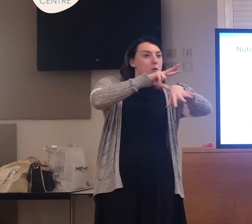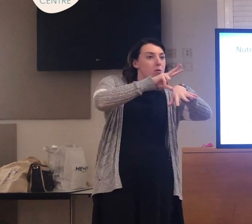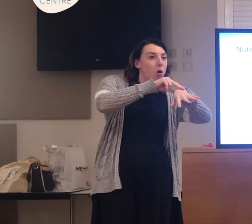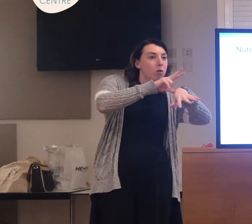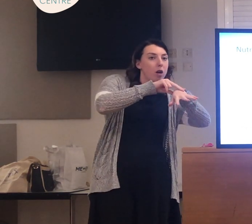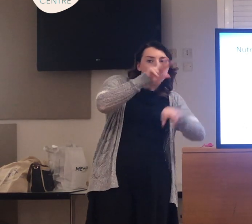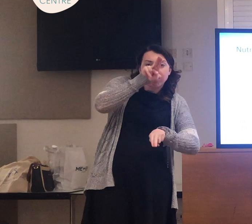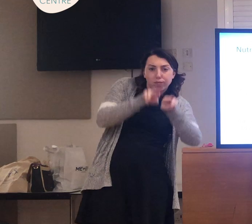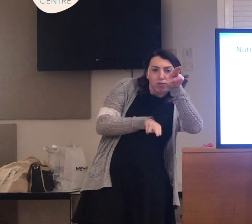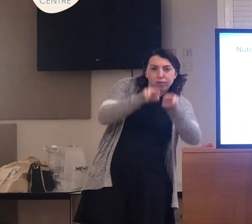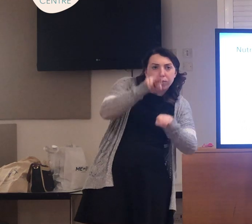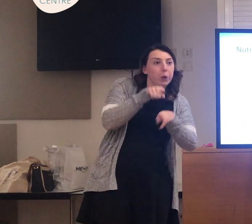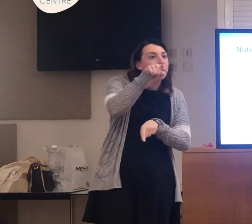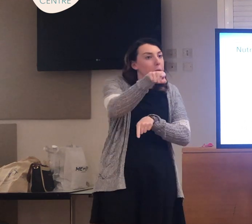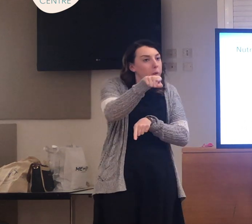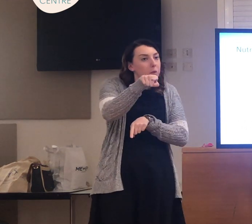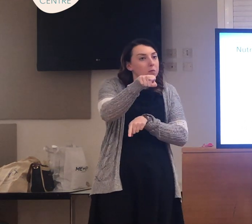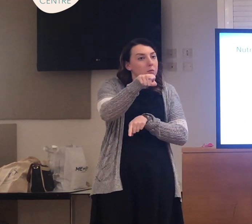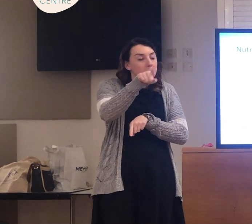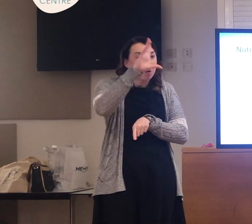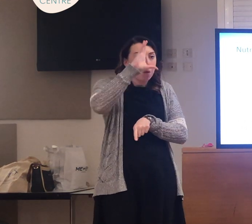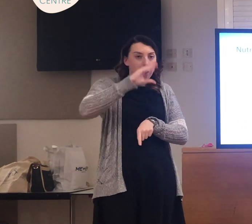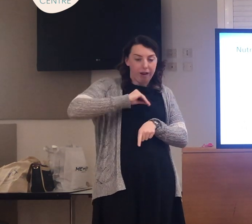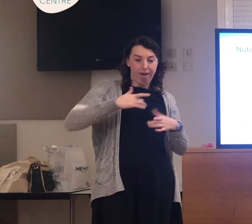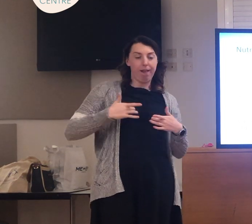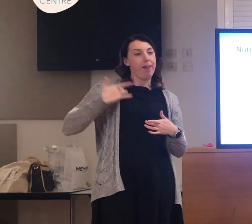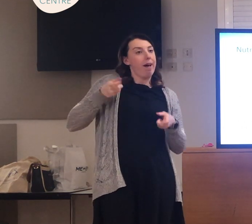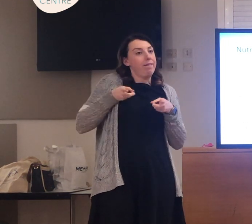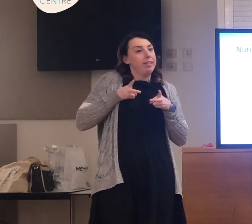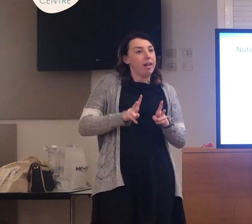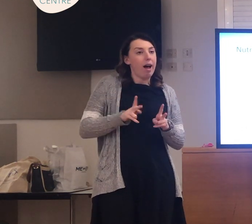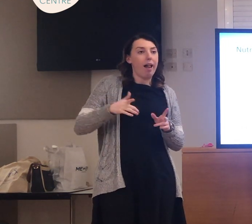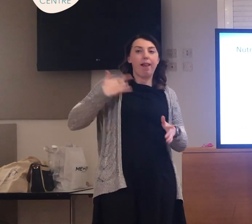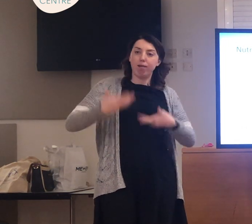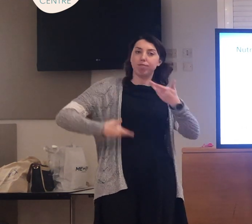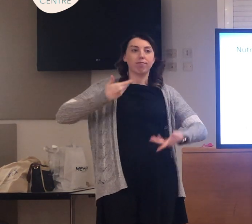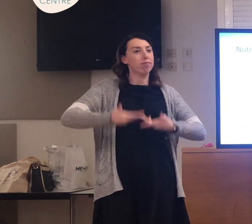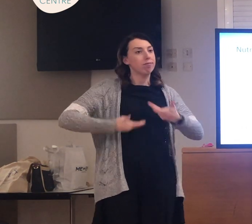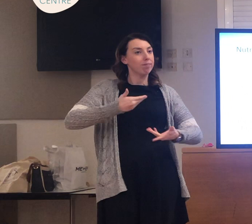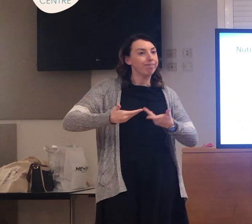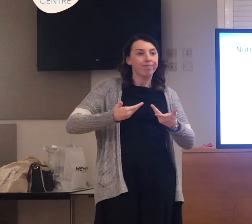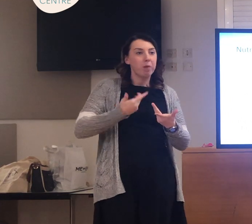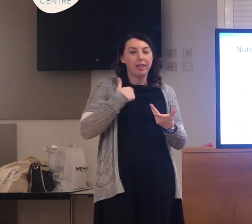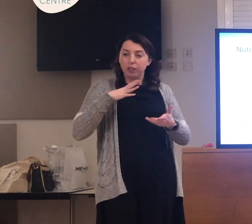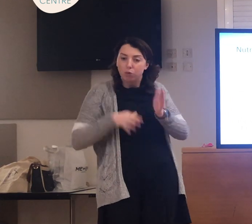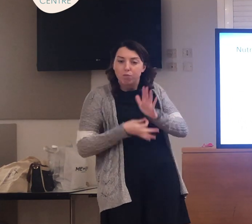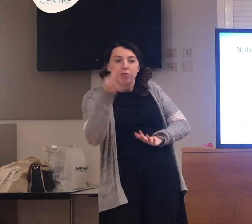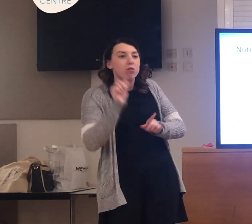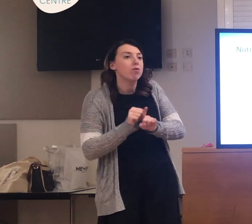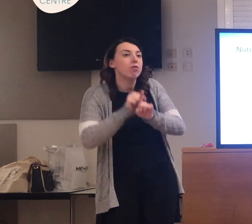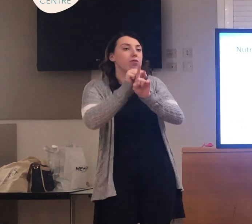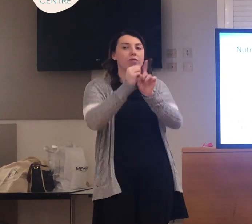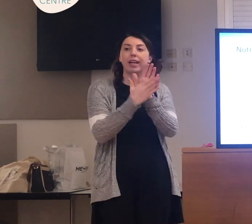might measure that tell you that your lifestyle really isn't serving you very well. Things like